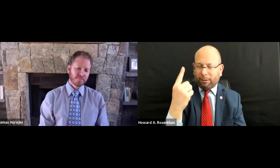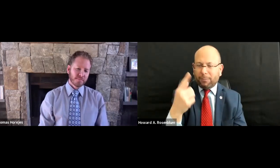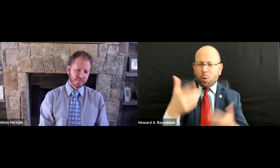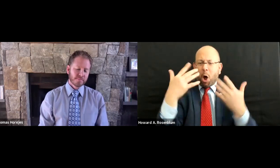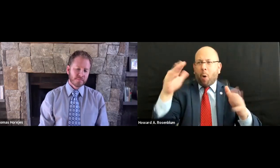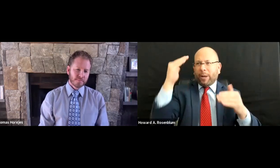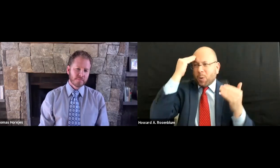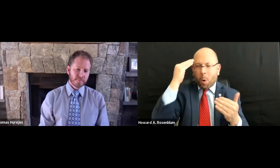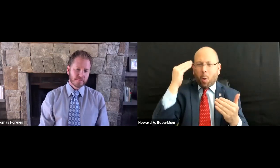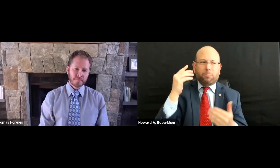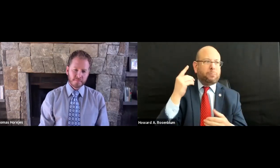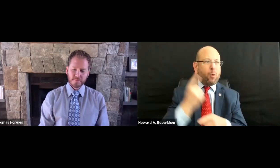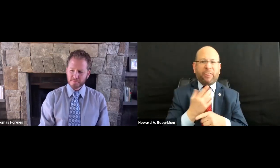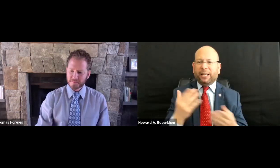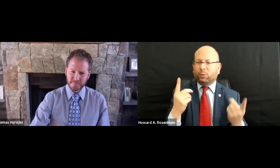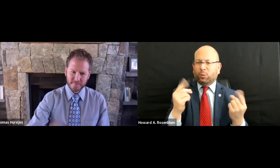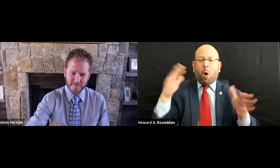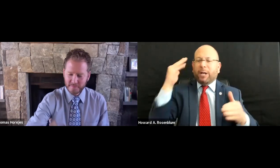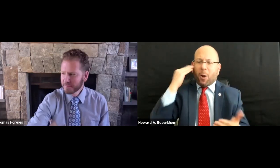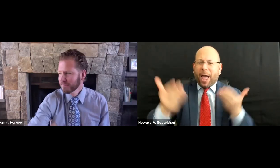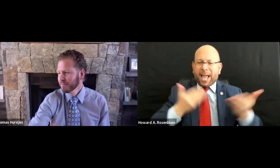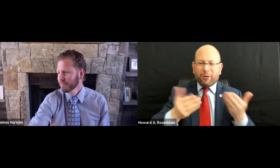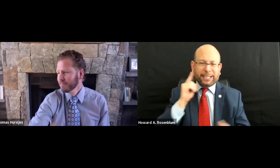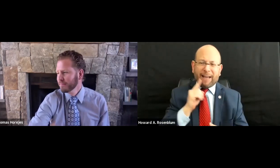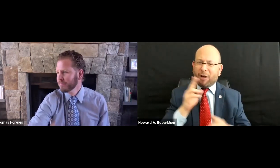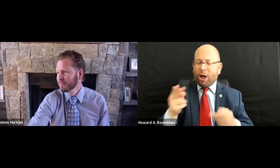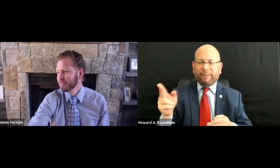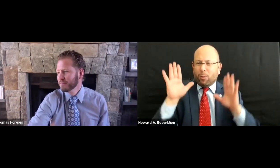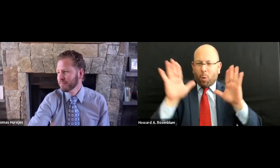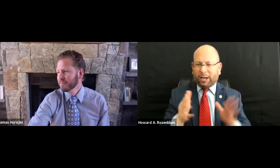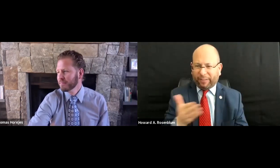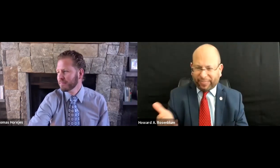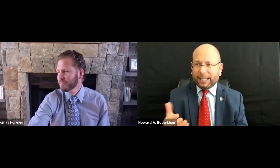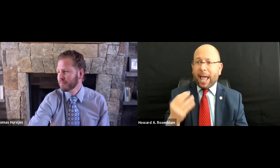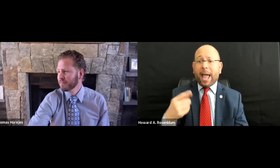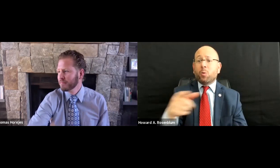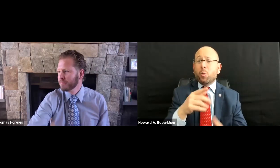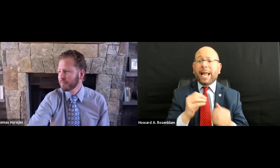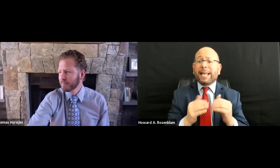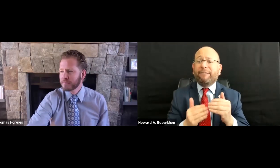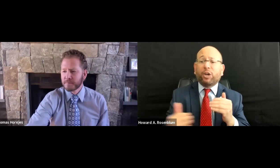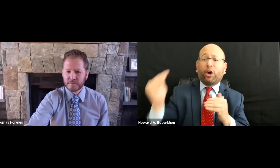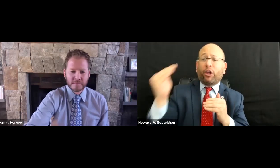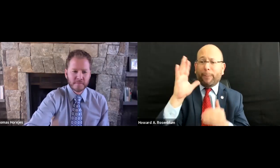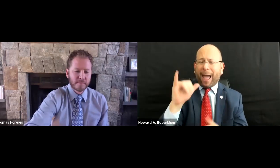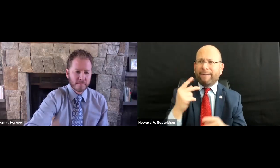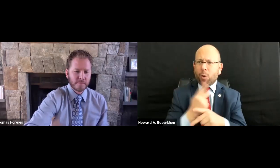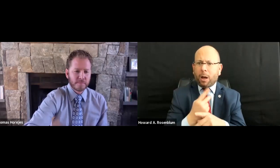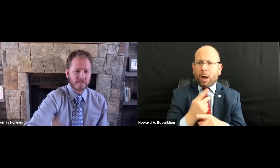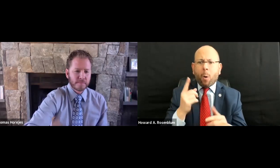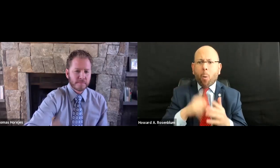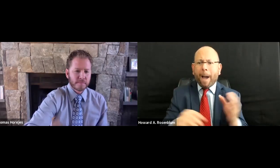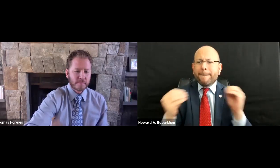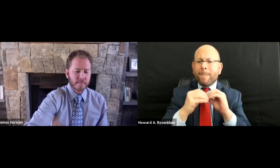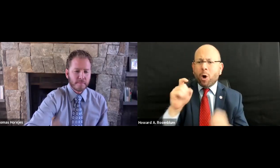you because you are already taking that first step. You already know the right thing to do. You've already hired deaf and hard of hearing people,